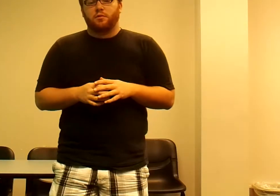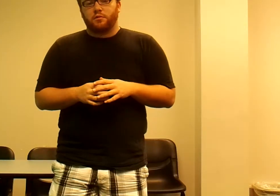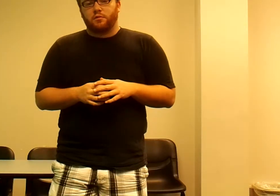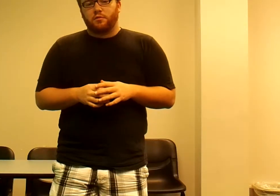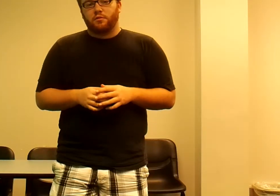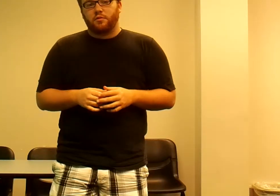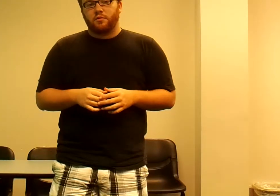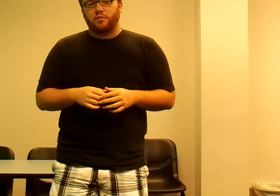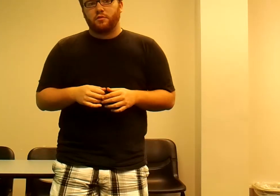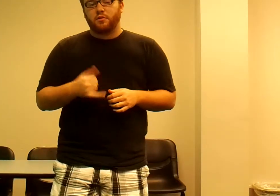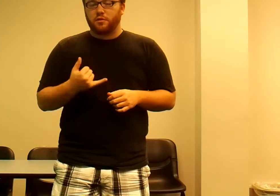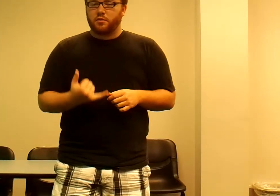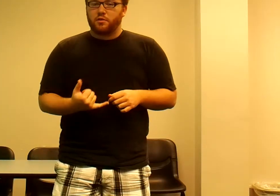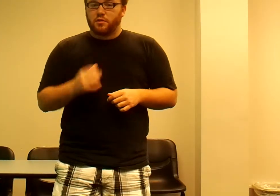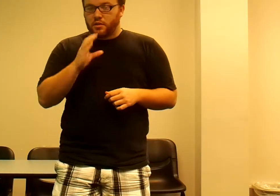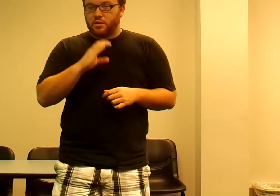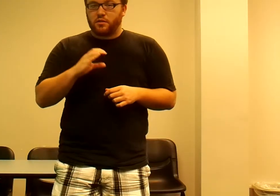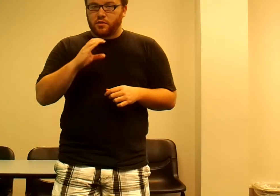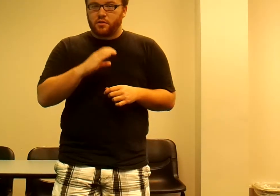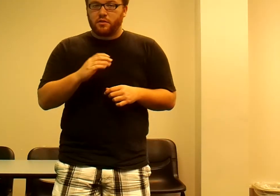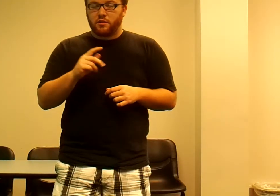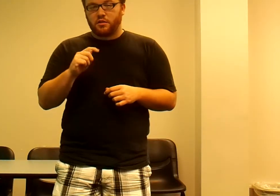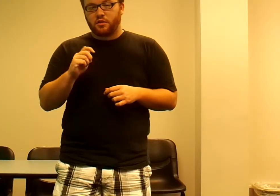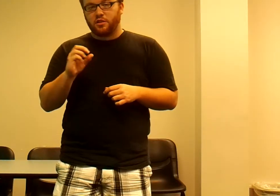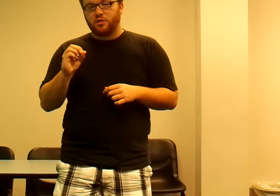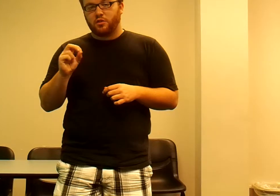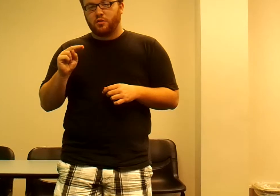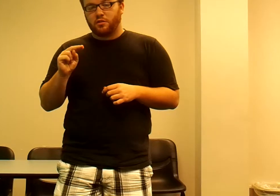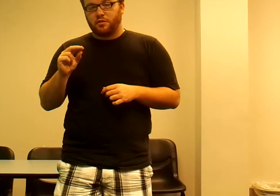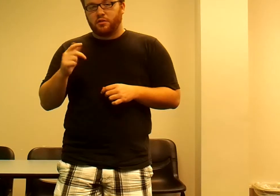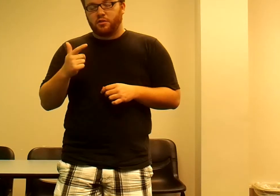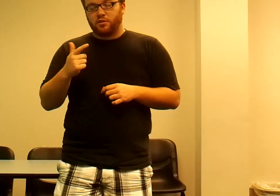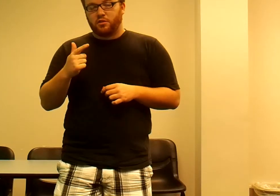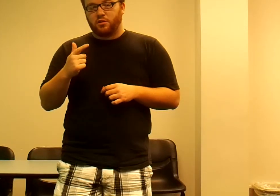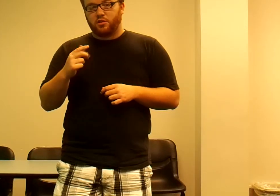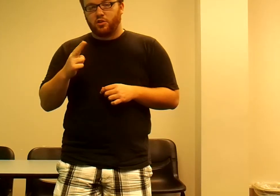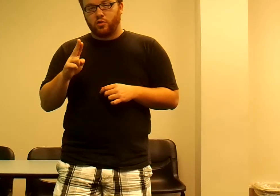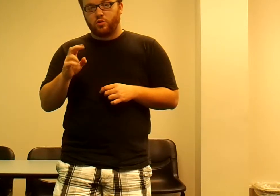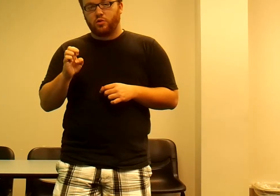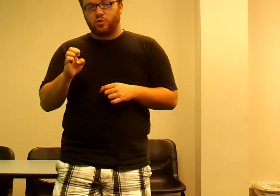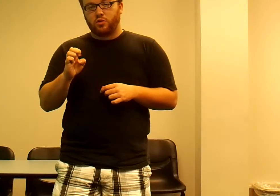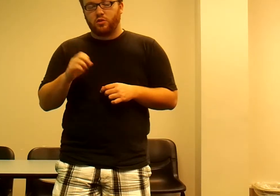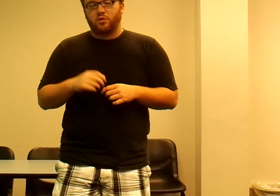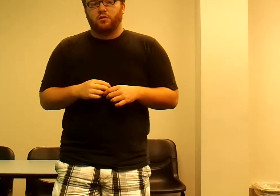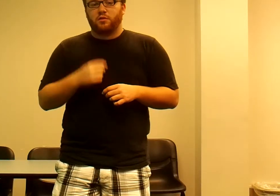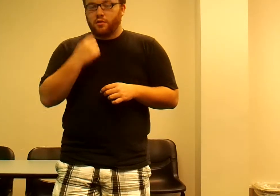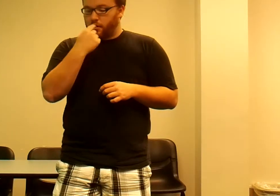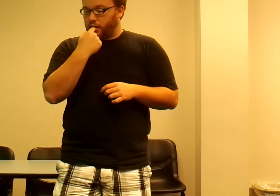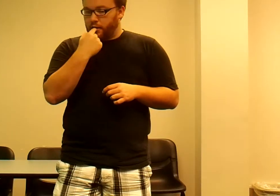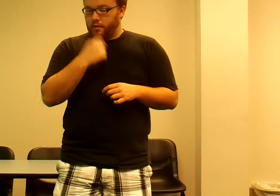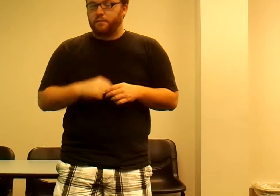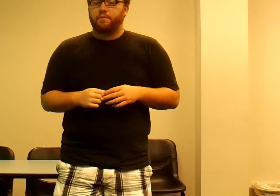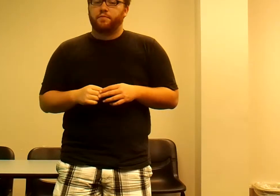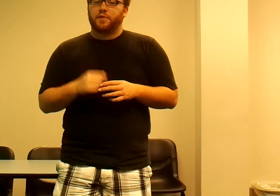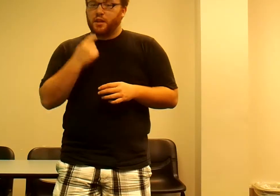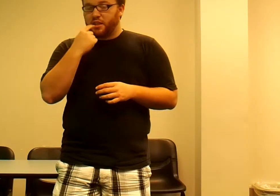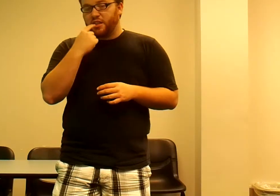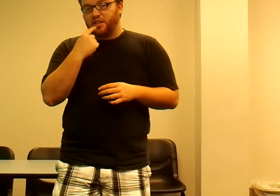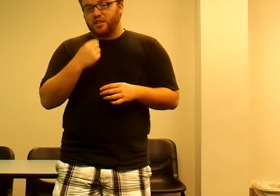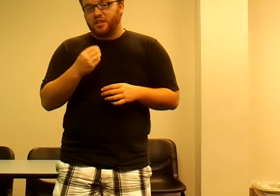investigation is really about the tongue. When you first taste food, it just seems like it's good or it's bad. But what I've noticed